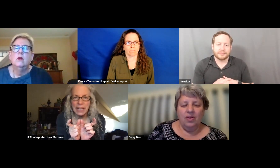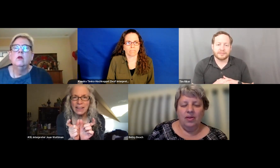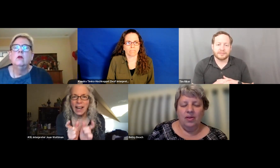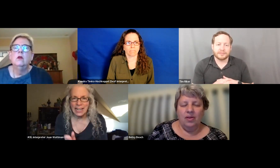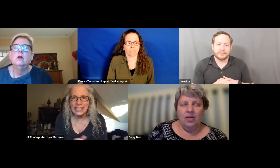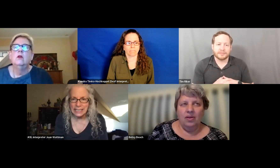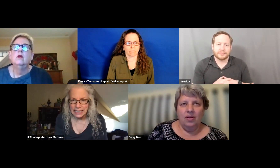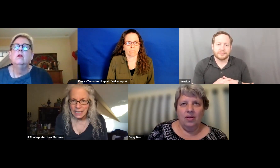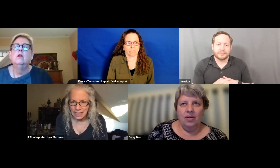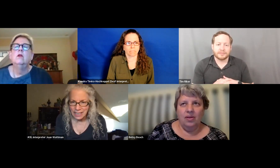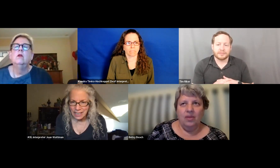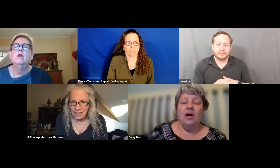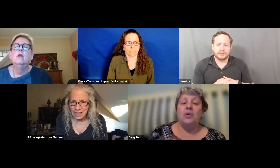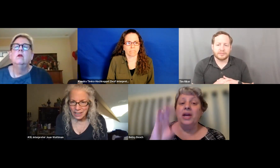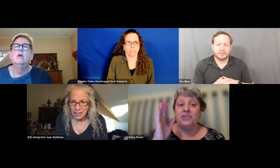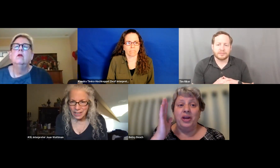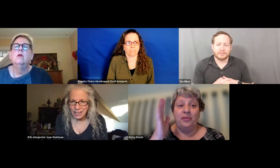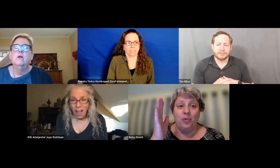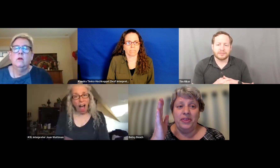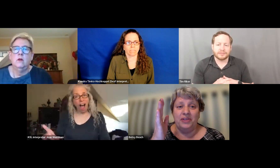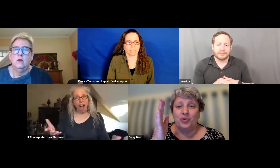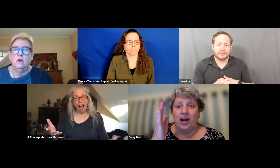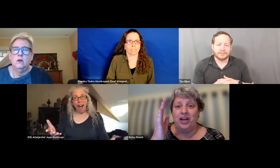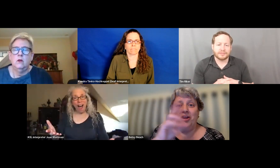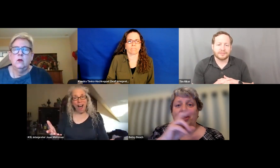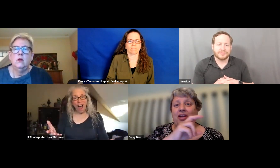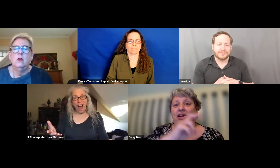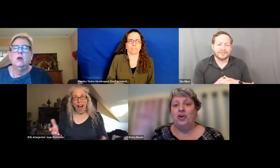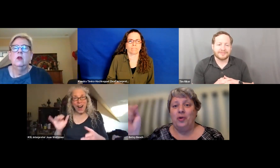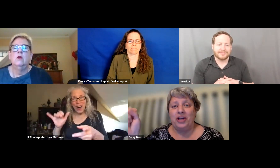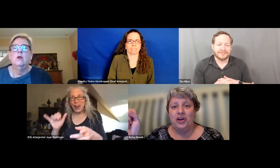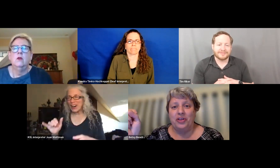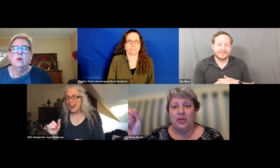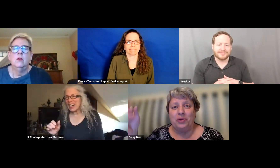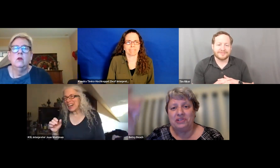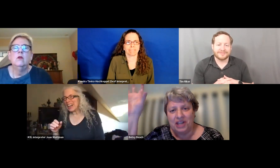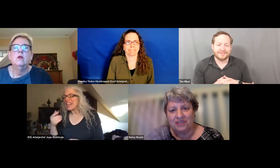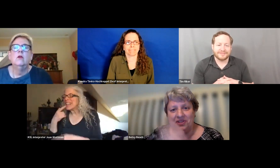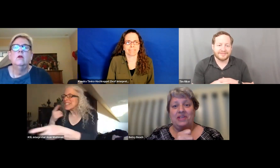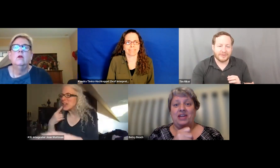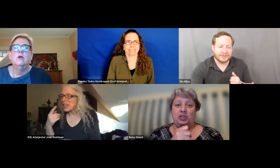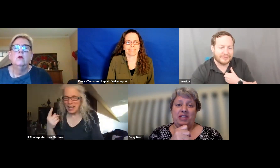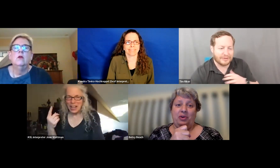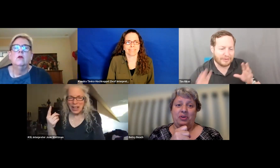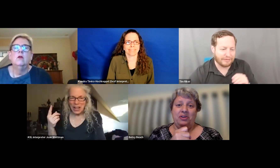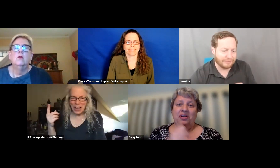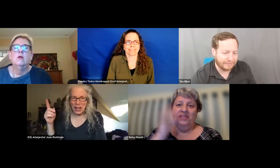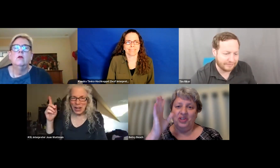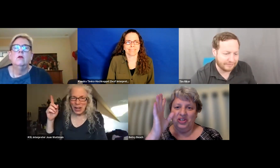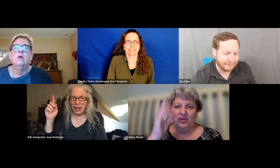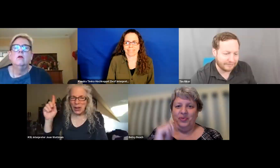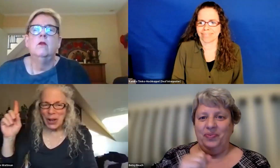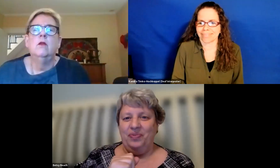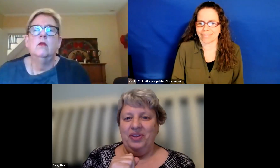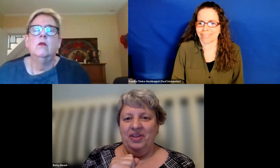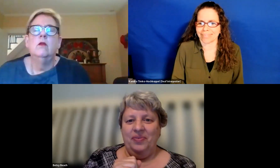capital BLIND. Okay, so I have one that's right, and I'll correct all the other ones and take the slashes out. It's good